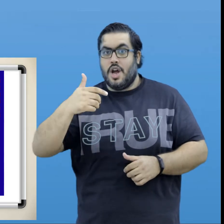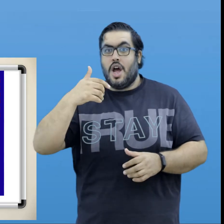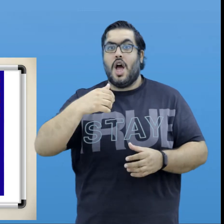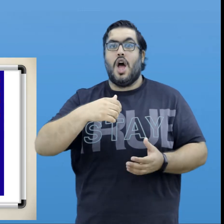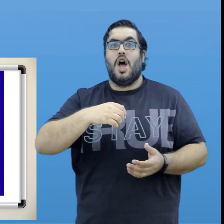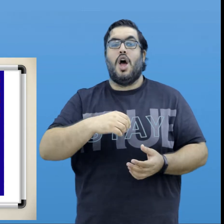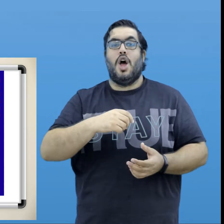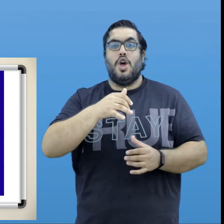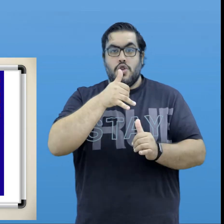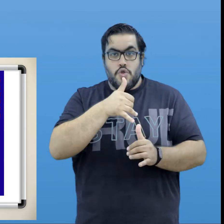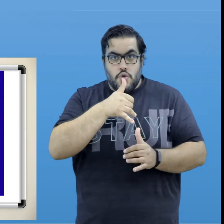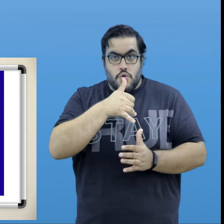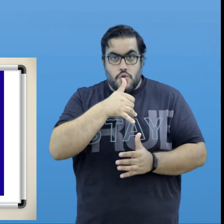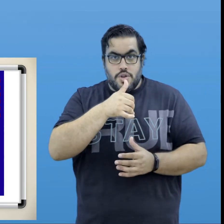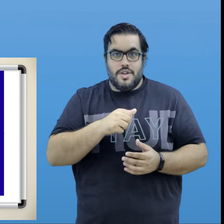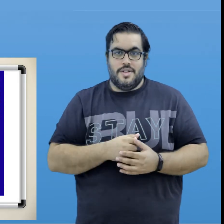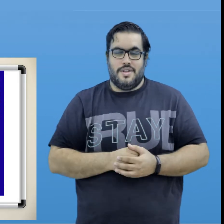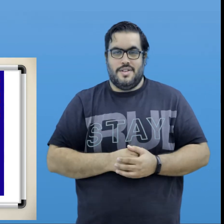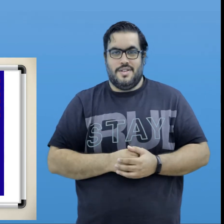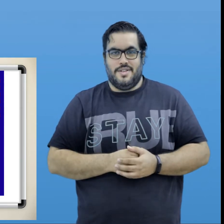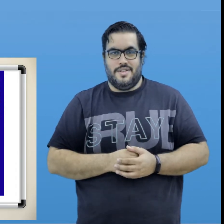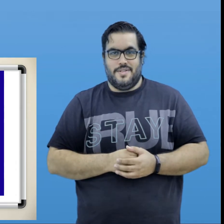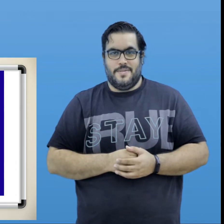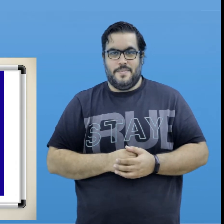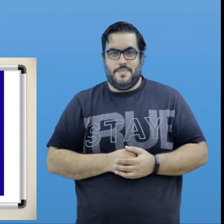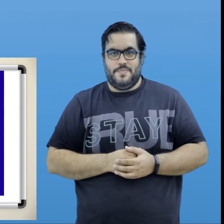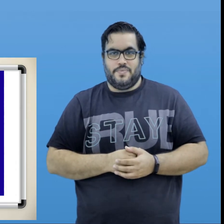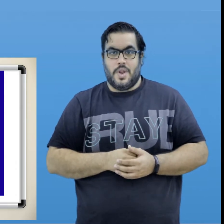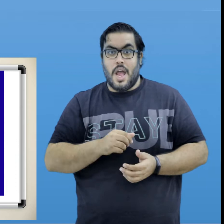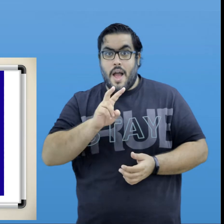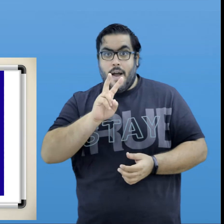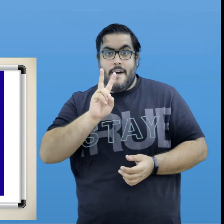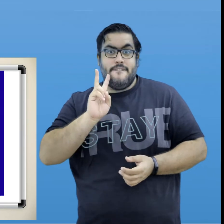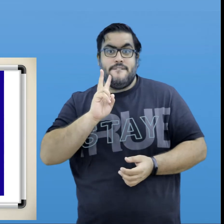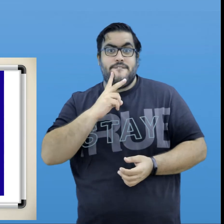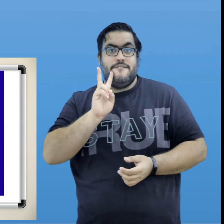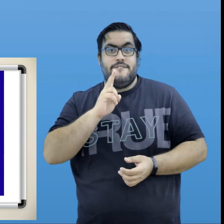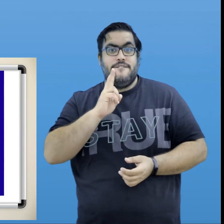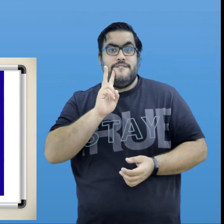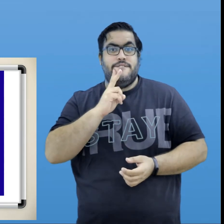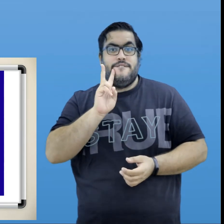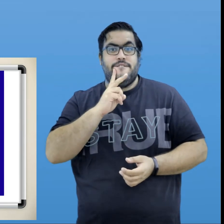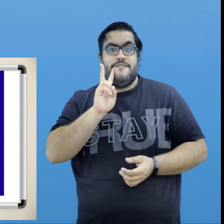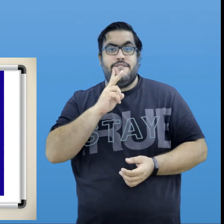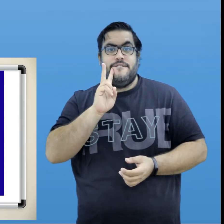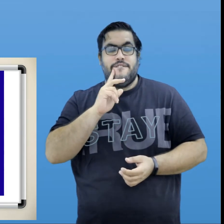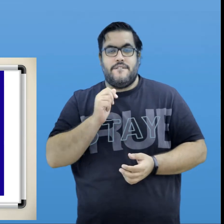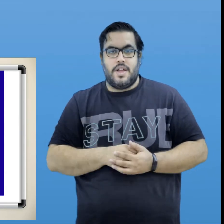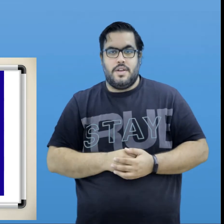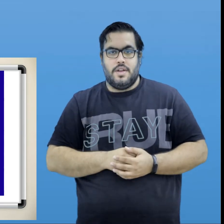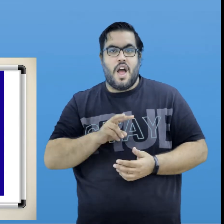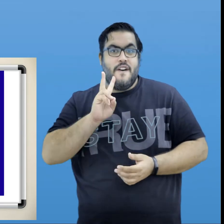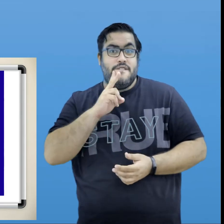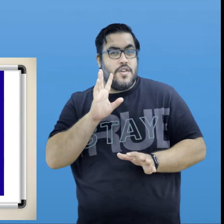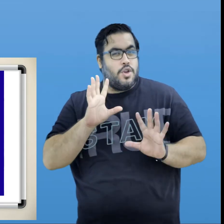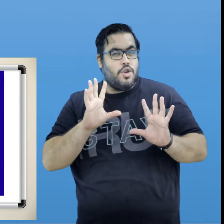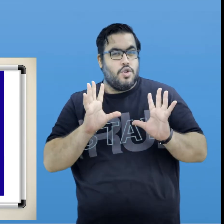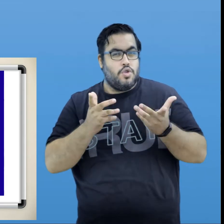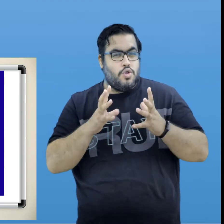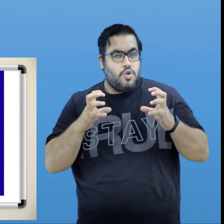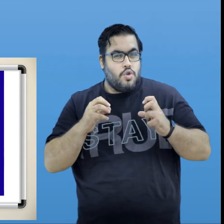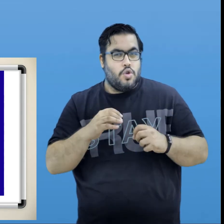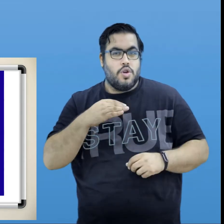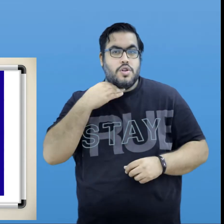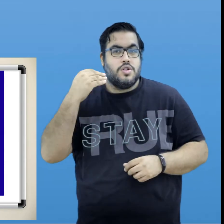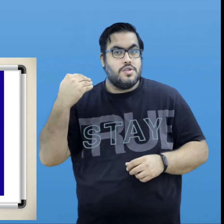This is a new vocabulary item, vegetarian. It is an adjective. It means related to the exclusion of meat or